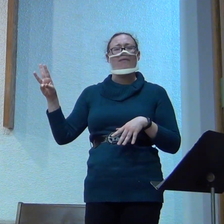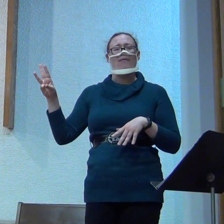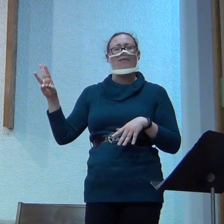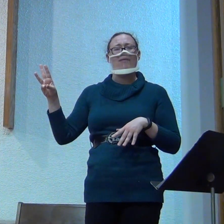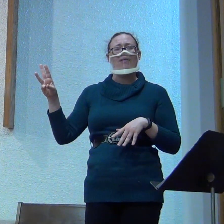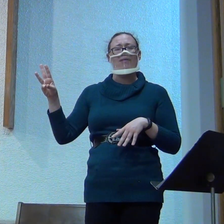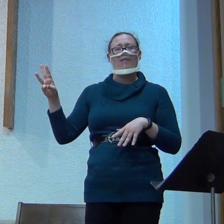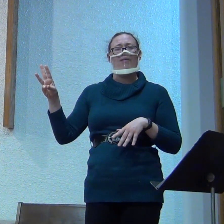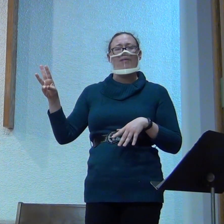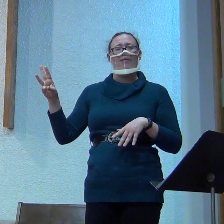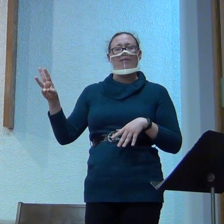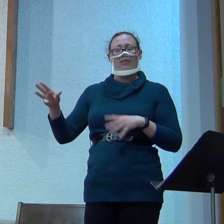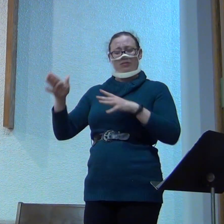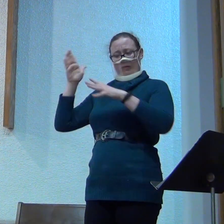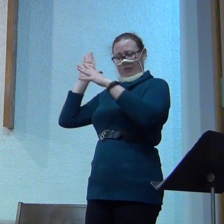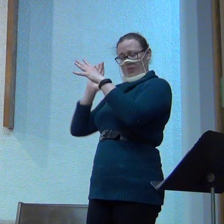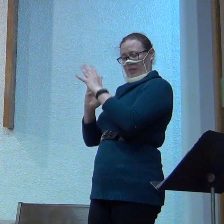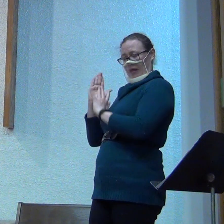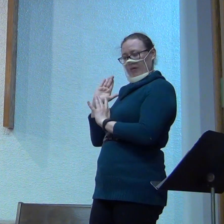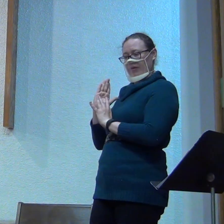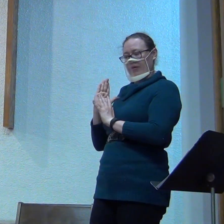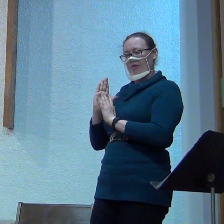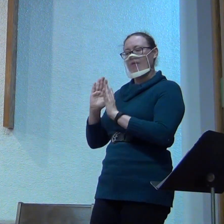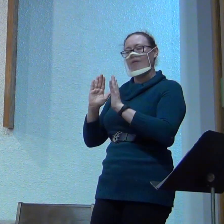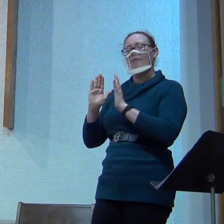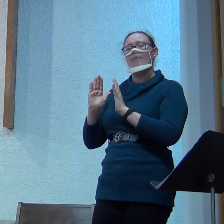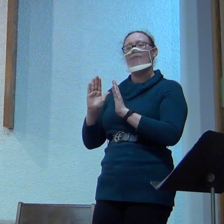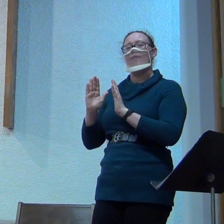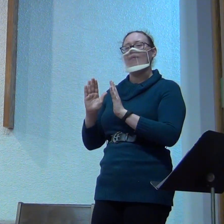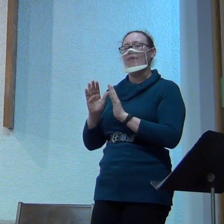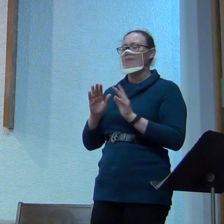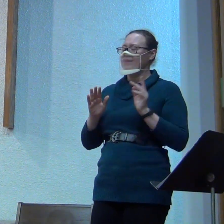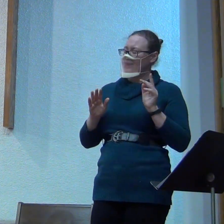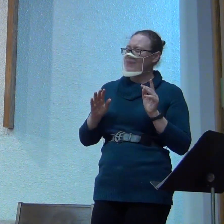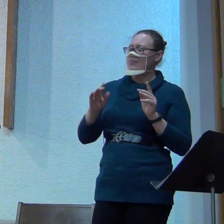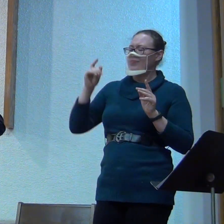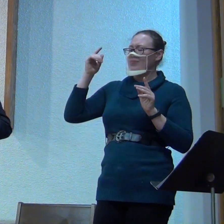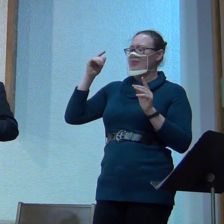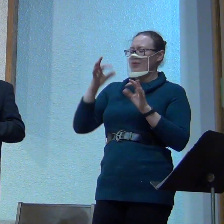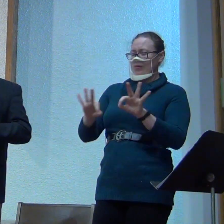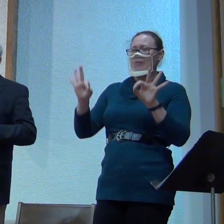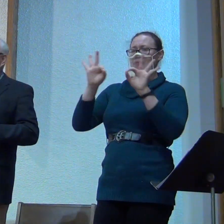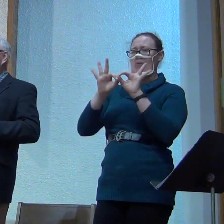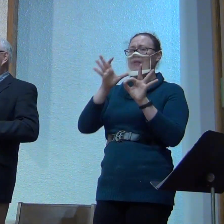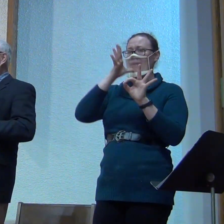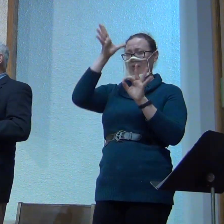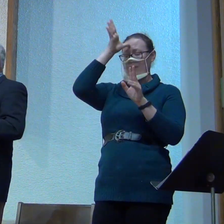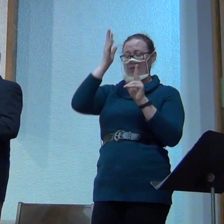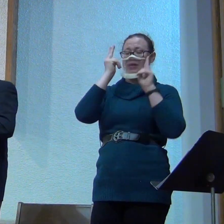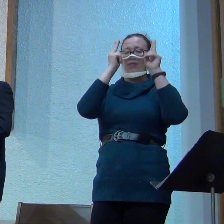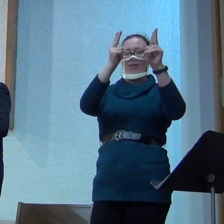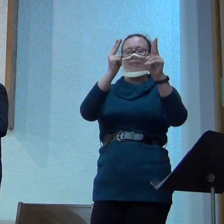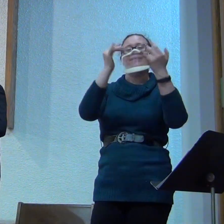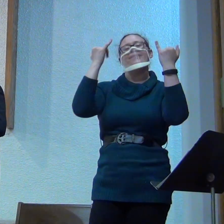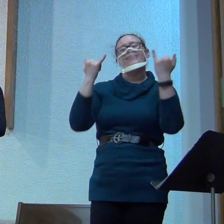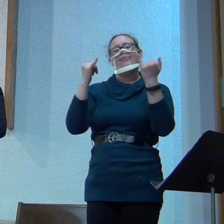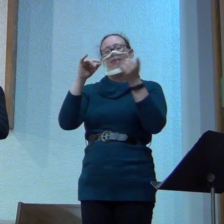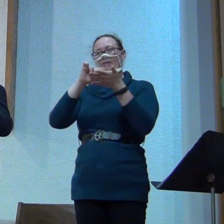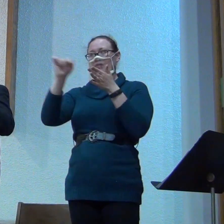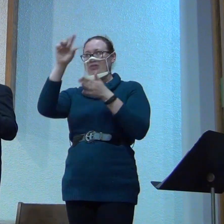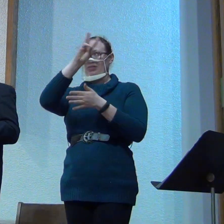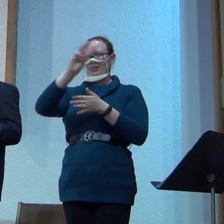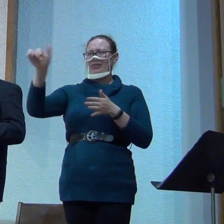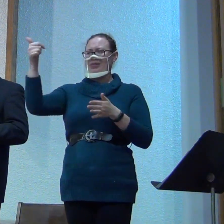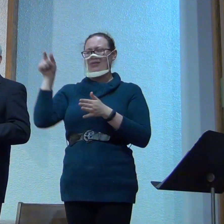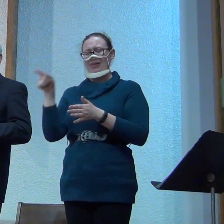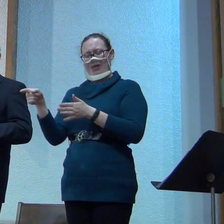that they took much more seriously. Now, let's go to Jesus solving the problem in verses 6 to 10. How